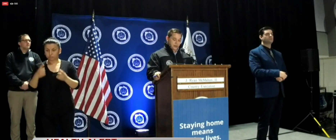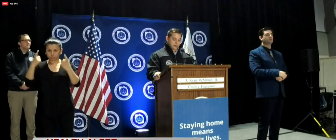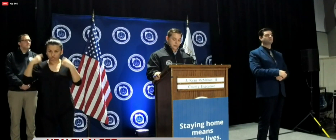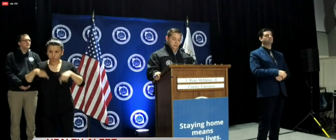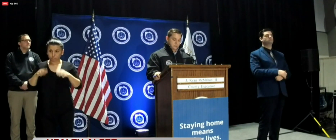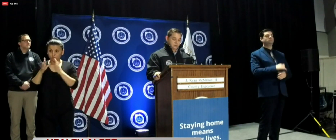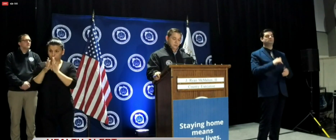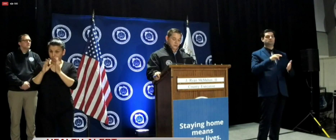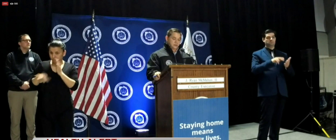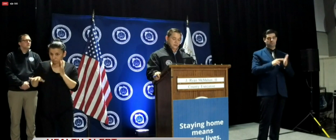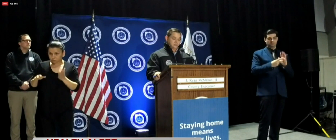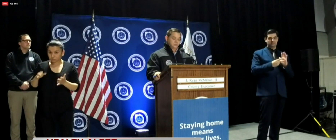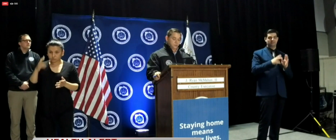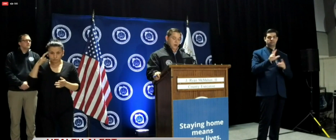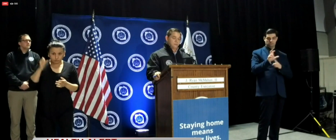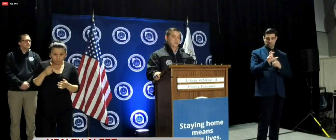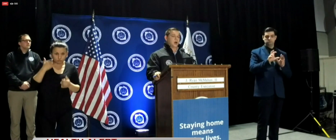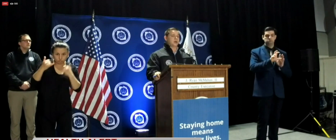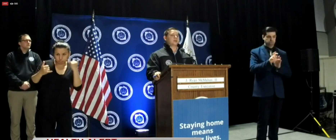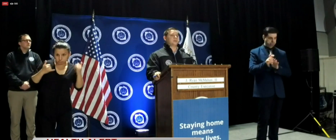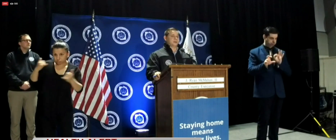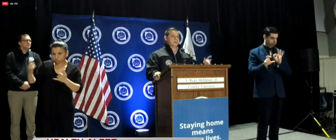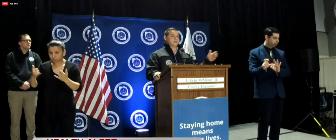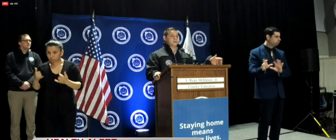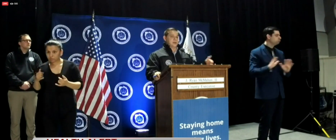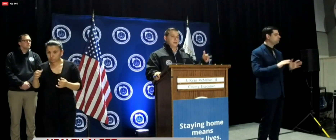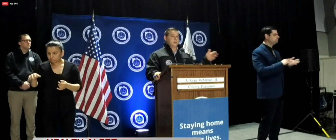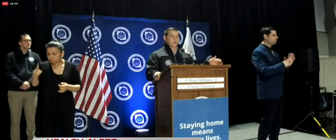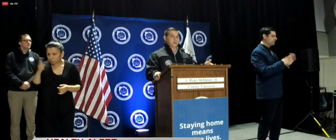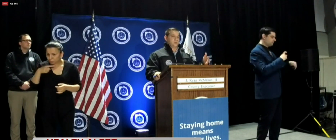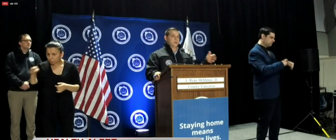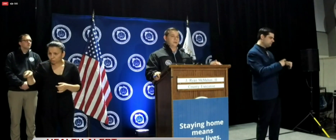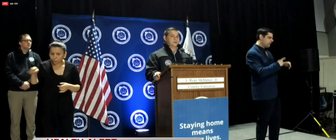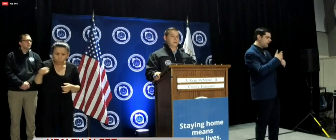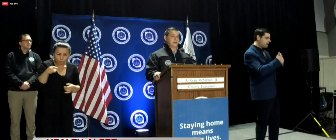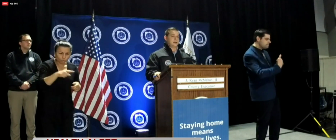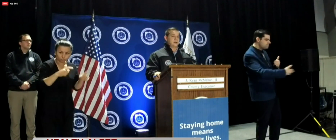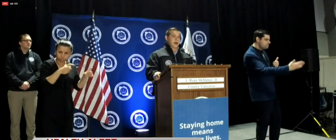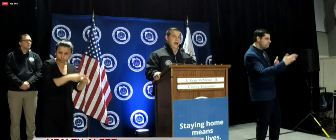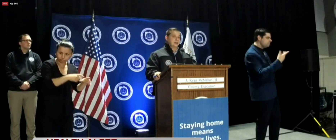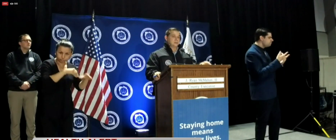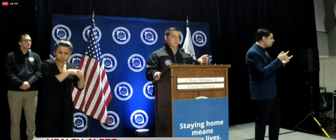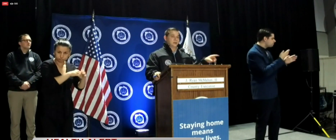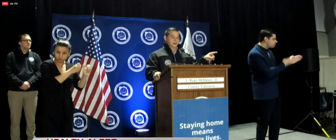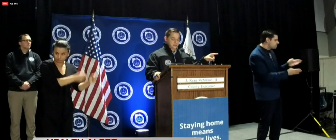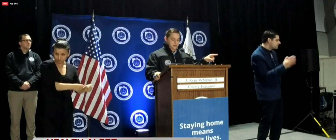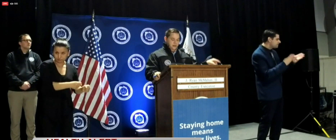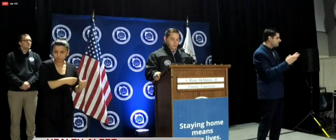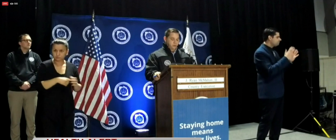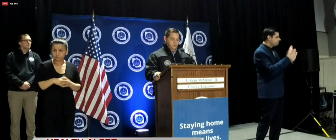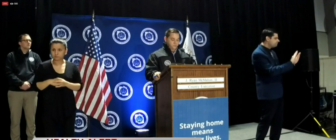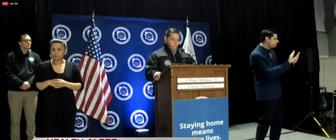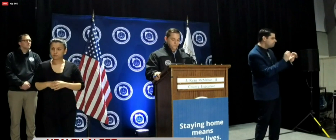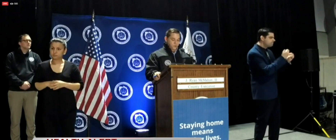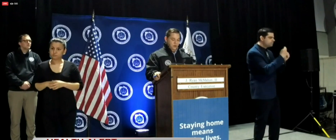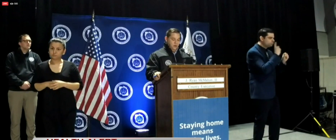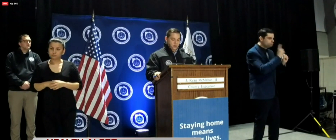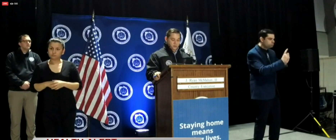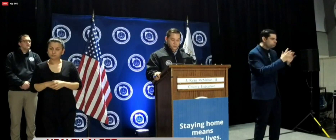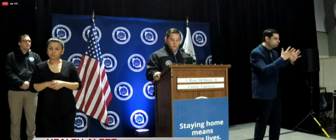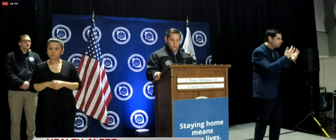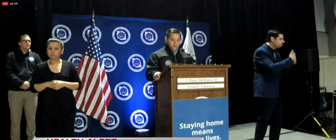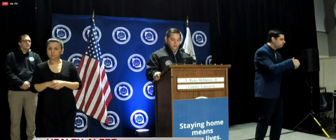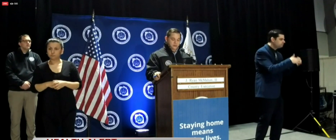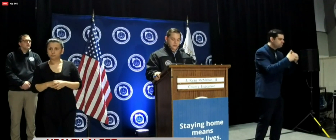also I've been talking about this as a data point that we needed to see, that I look at this data point. The